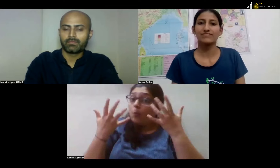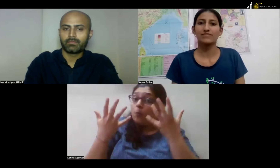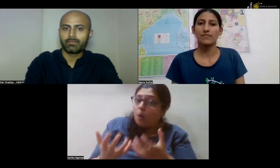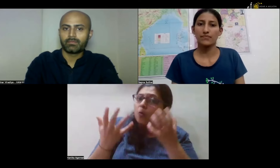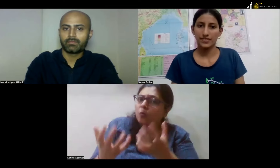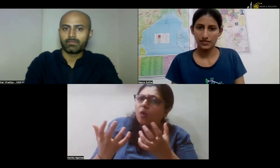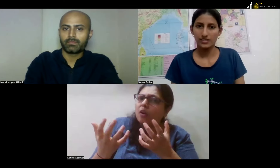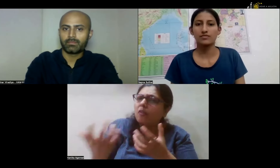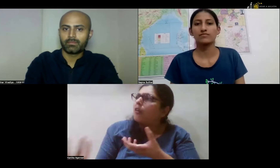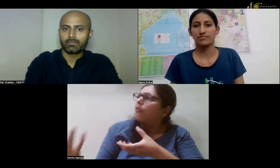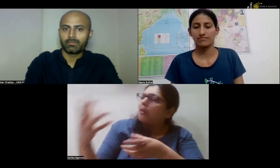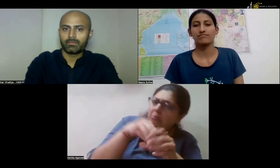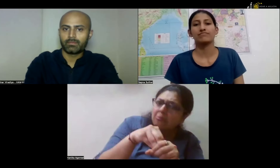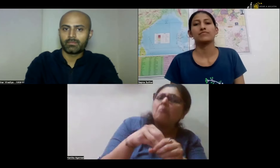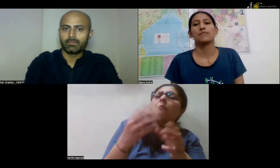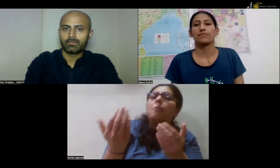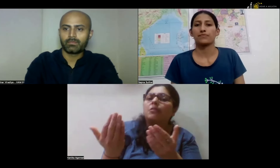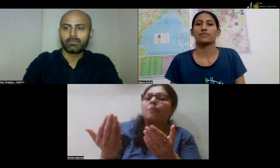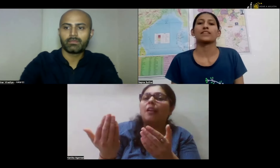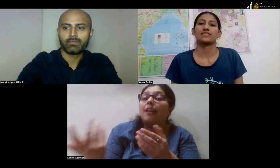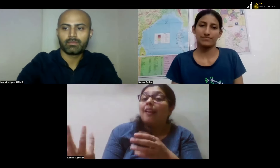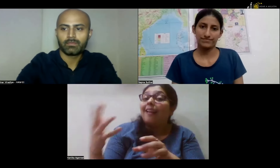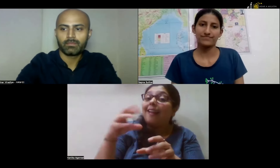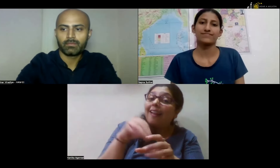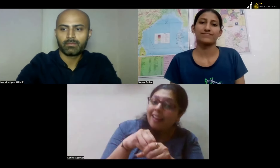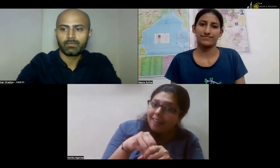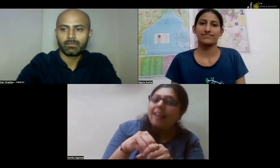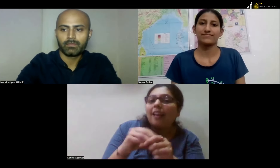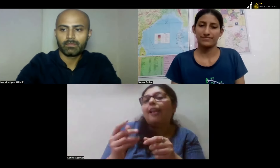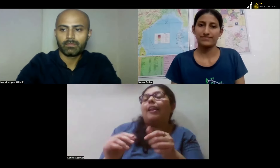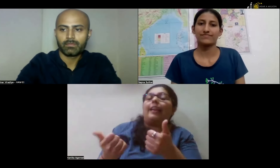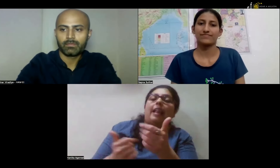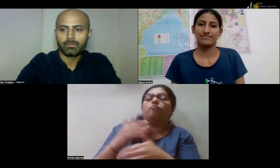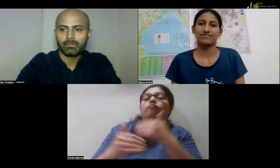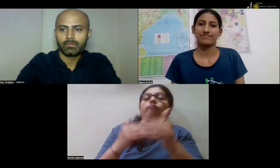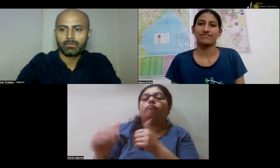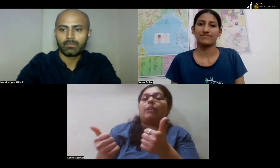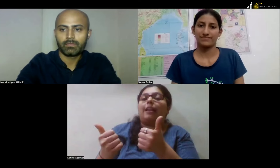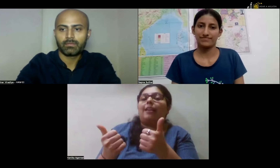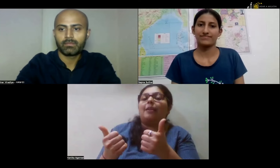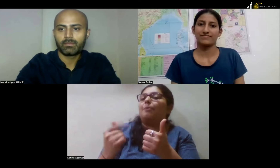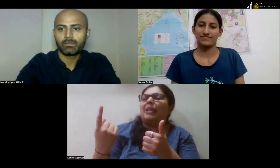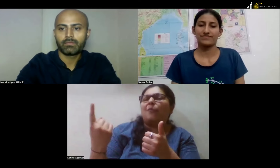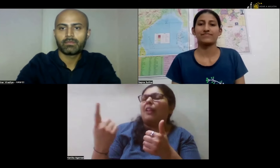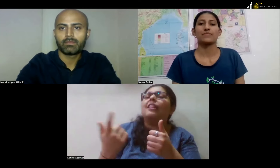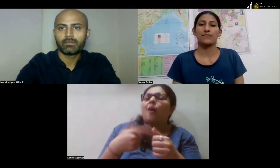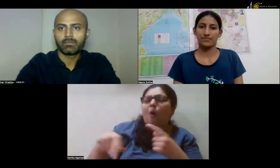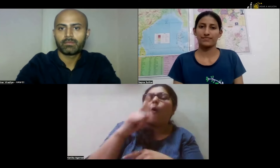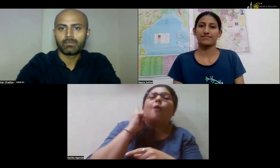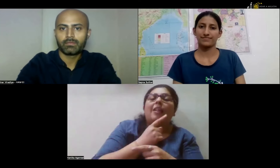learned language very late. And there are many